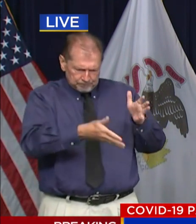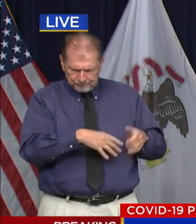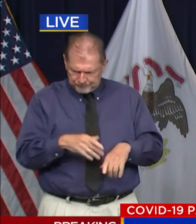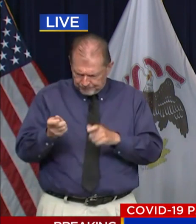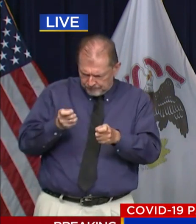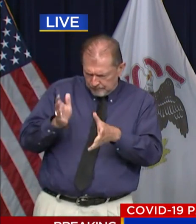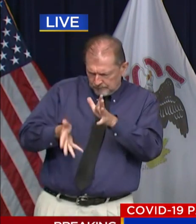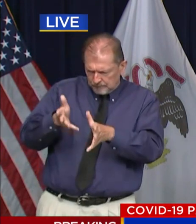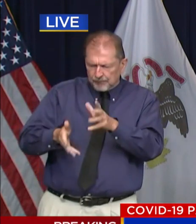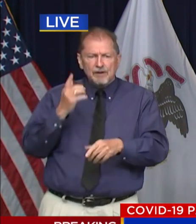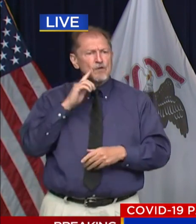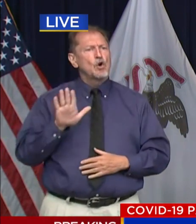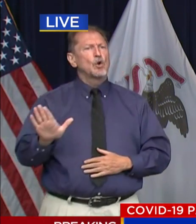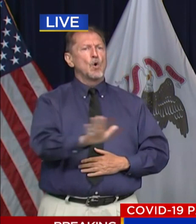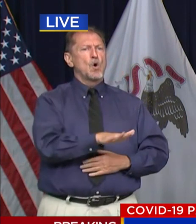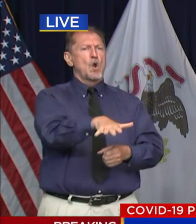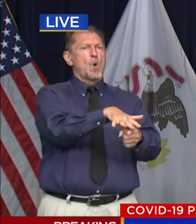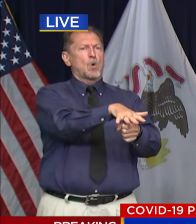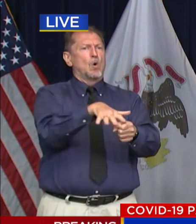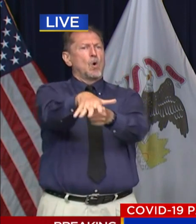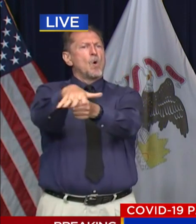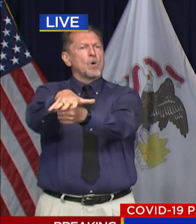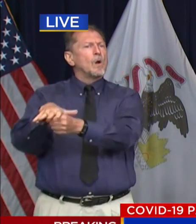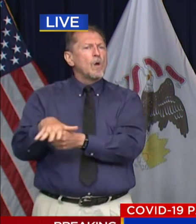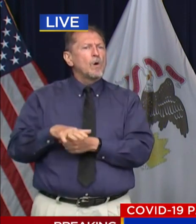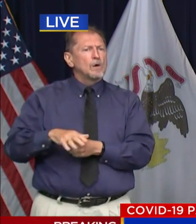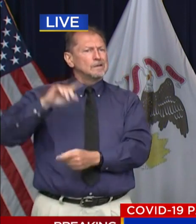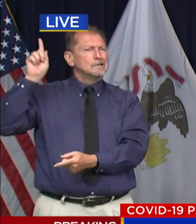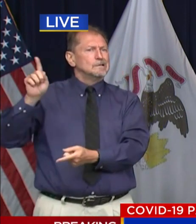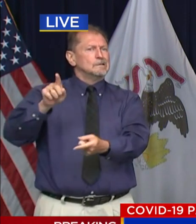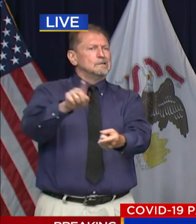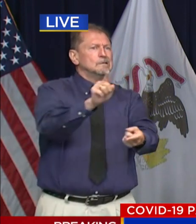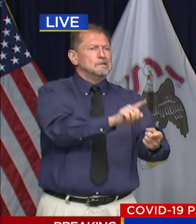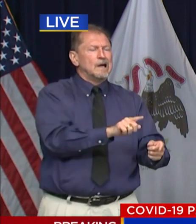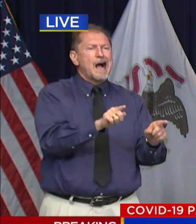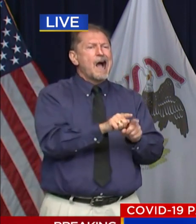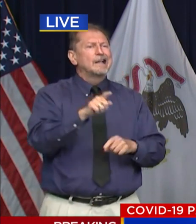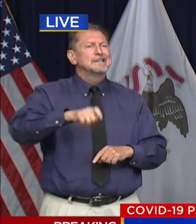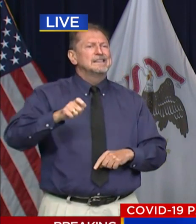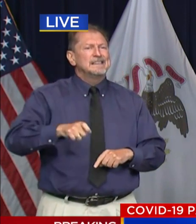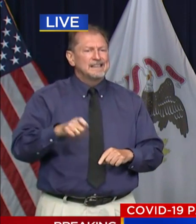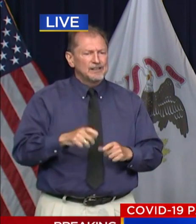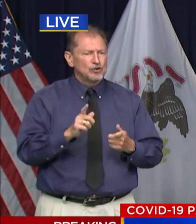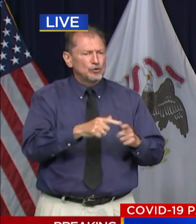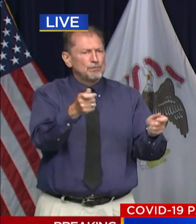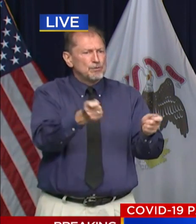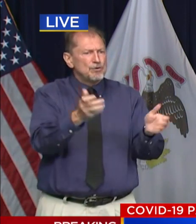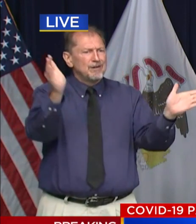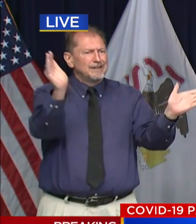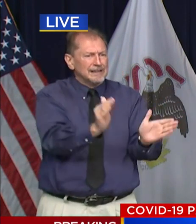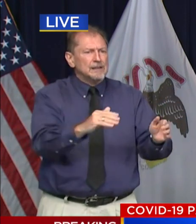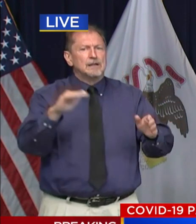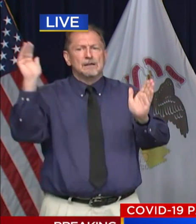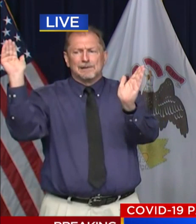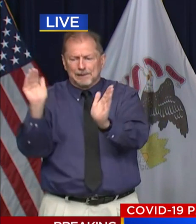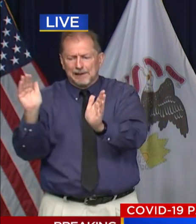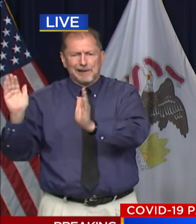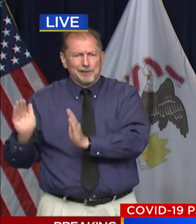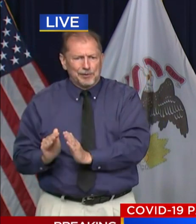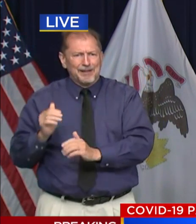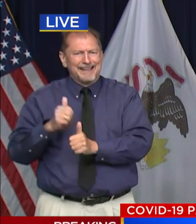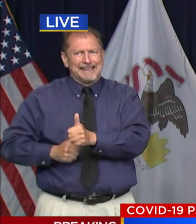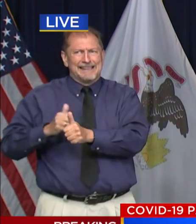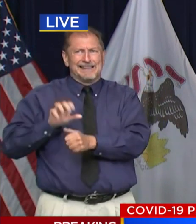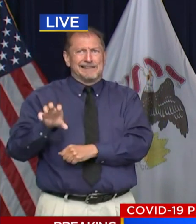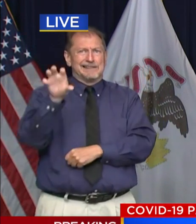step up and impose greater mitigations on a targeted basis to bring down the number of infections and the positivity